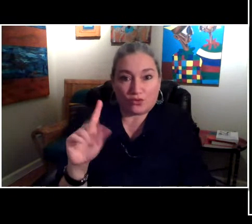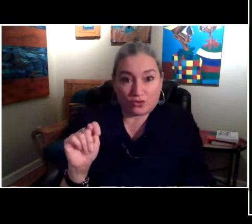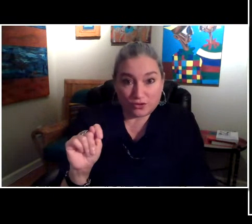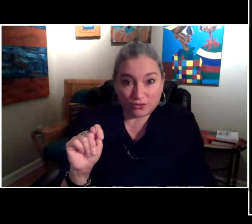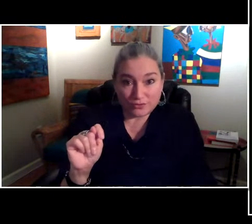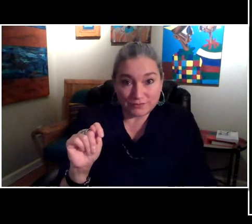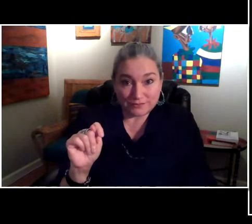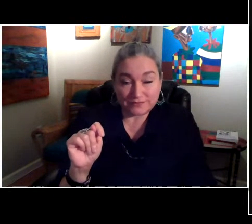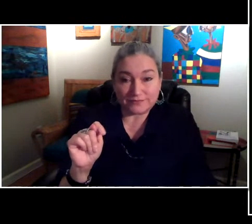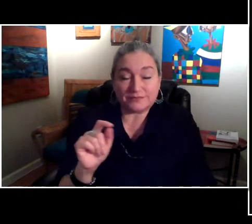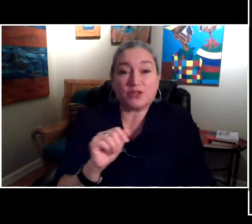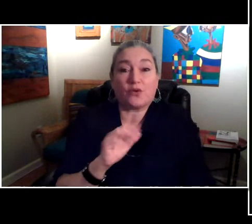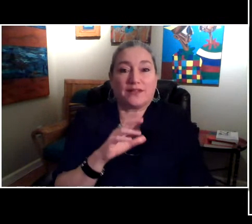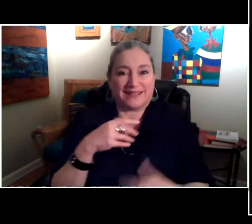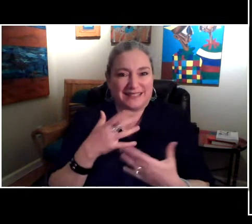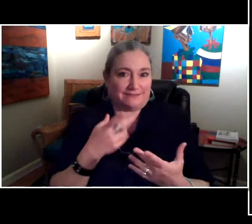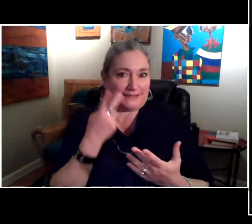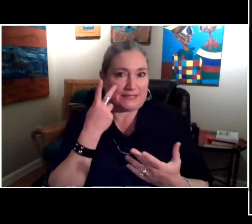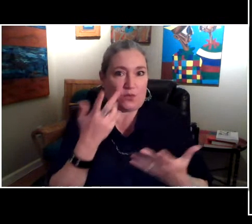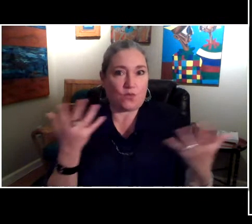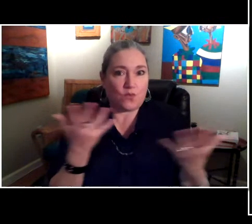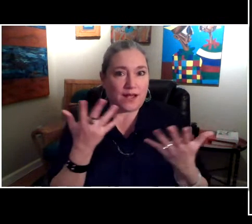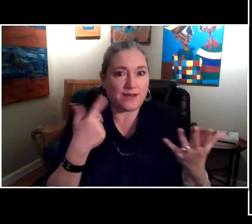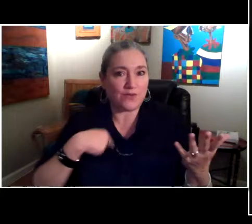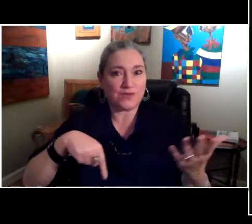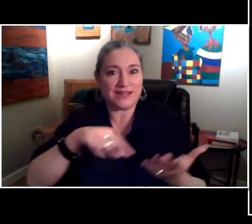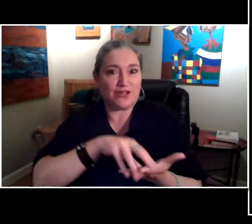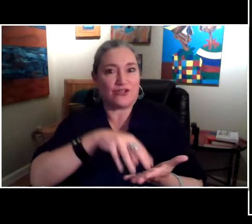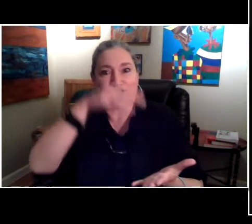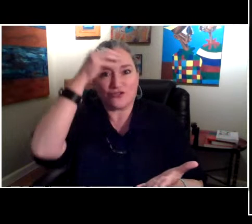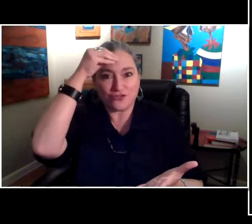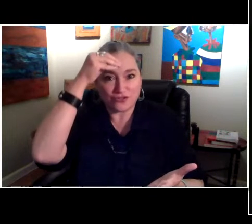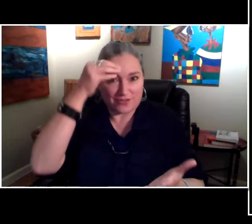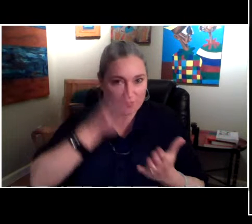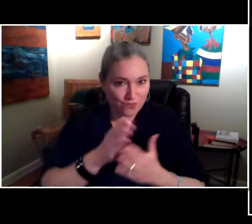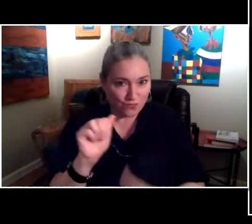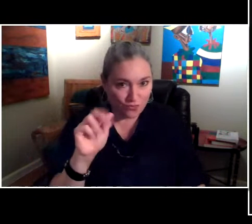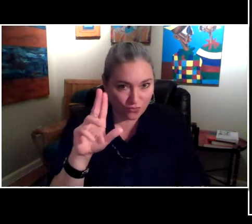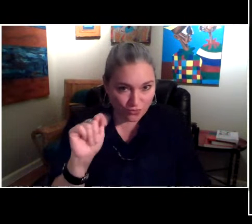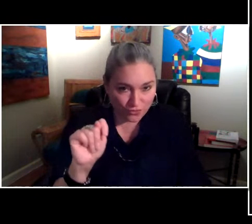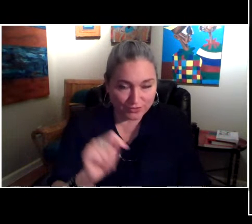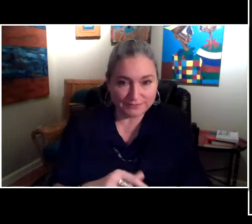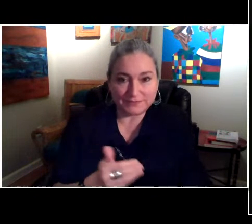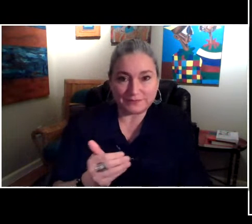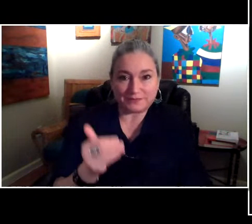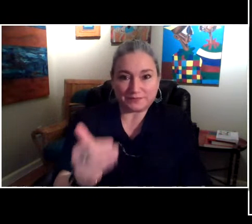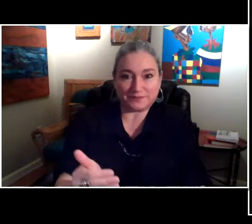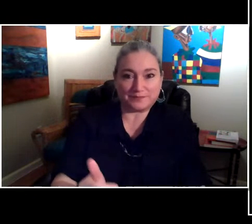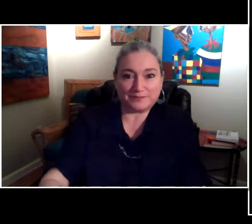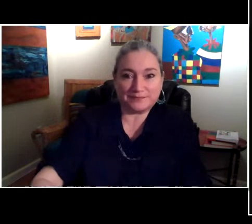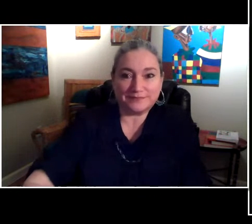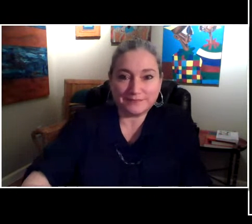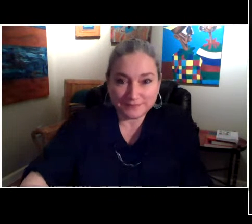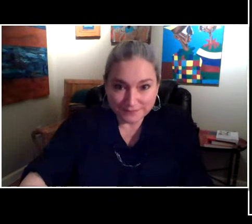personally connected part of my research. People sharing their lived experiences through art and looking at what we